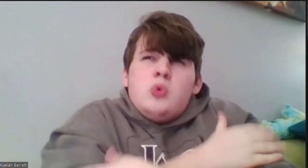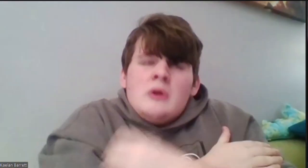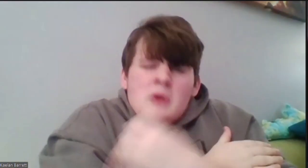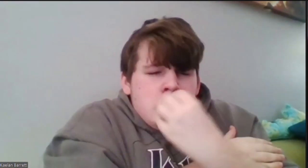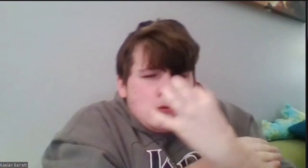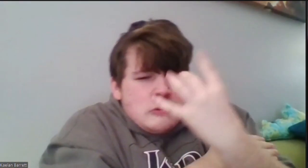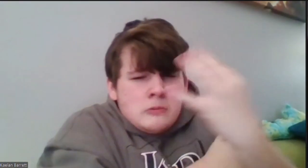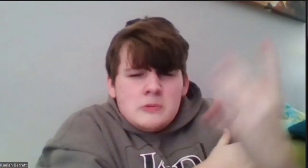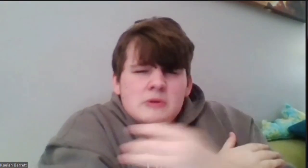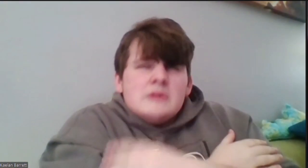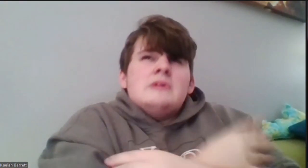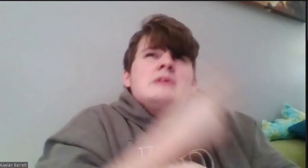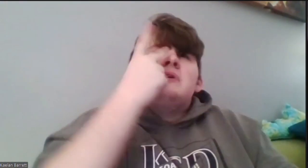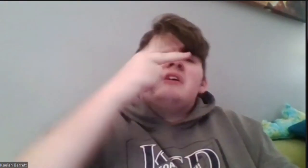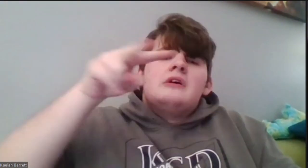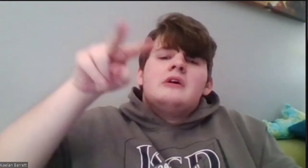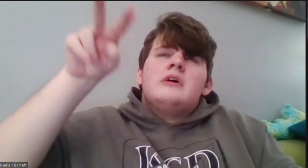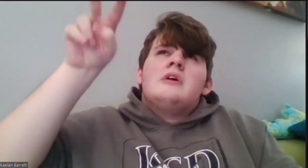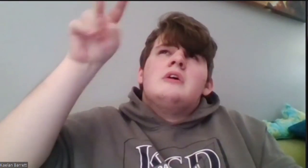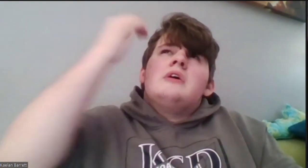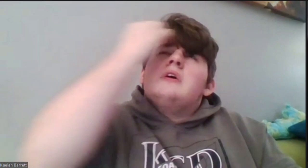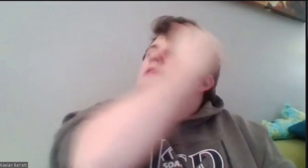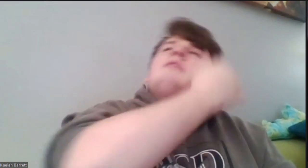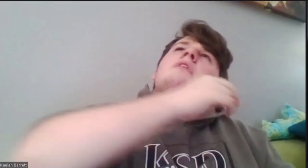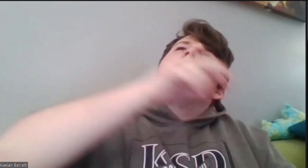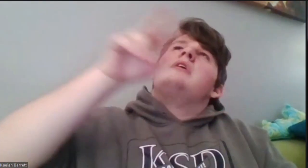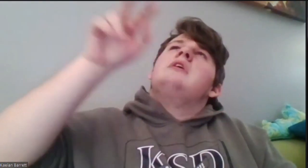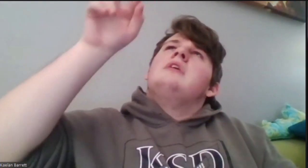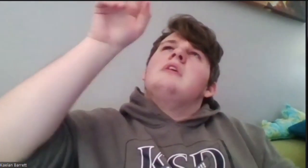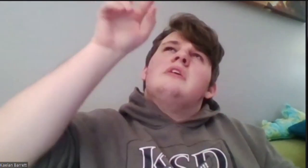himself in his clothes. He's cold. He looks up